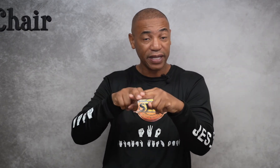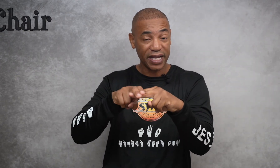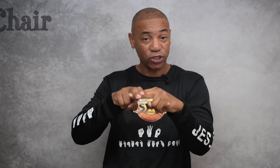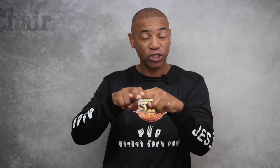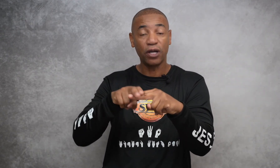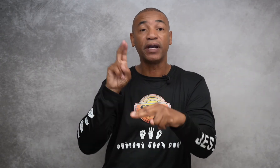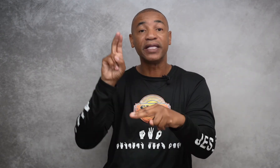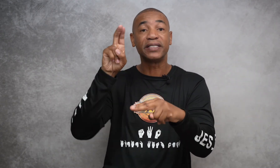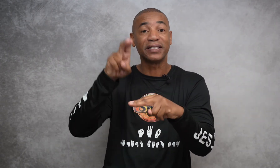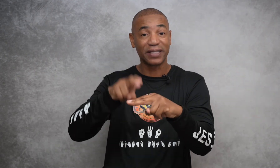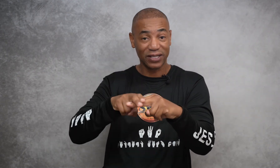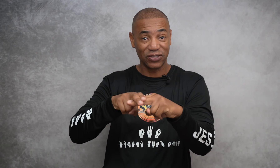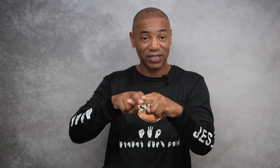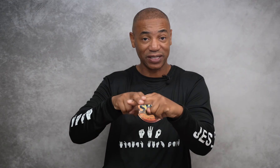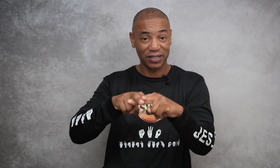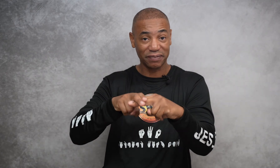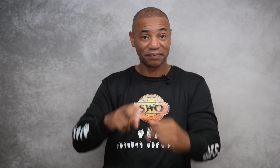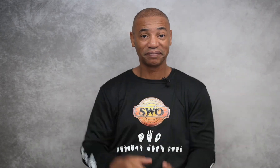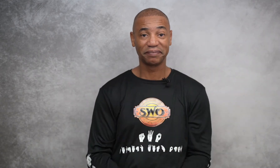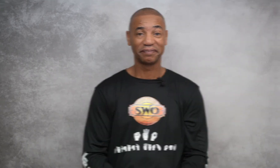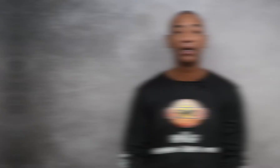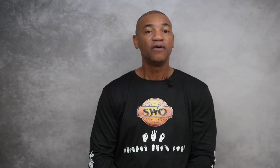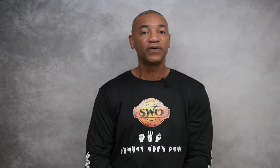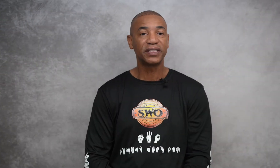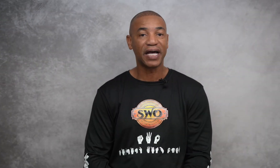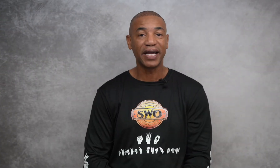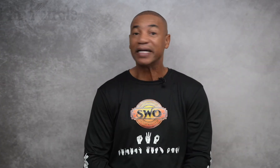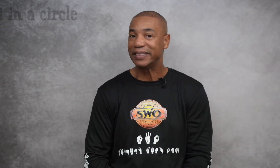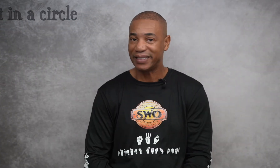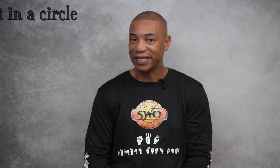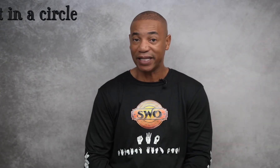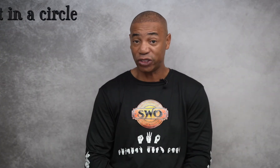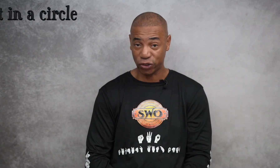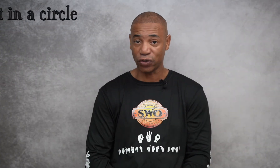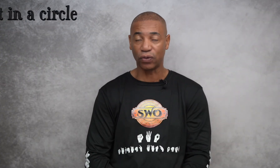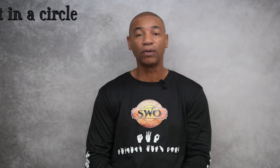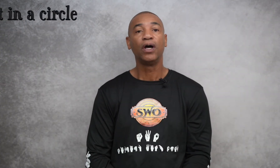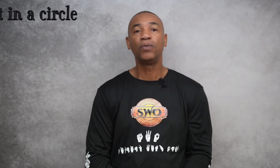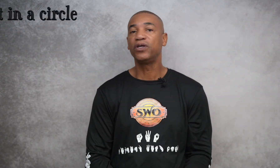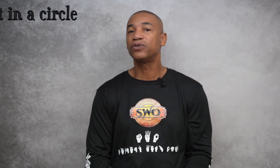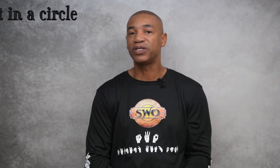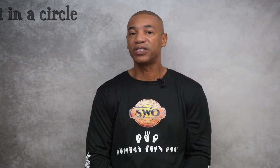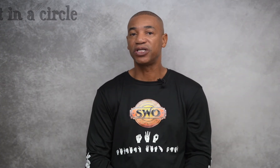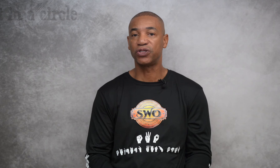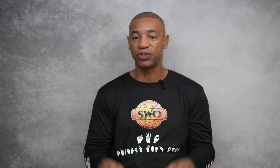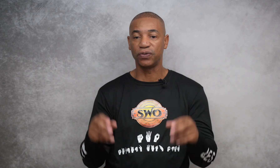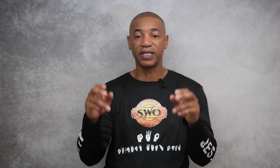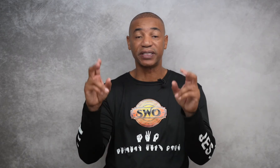That's chair, and this is sit. For the sign sit in a circle, what you'll see the teacher do is take